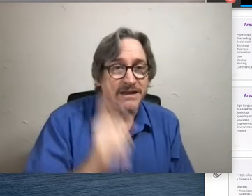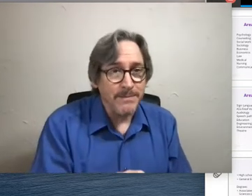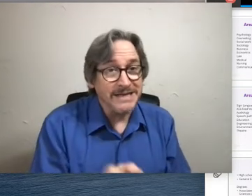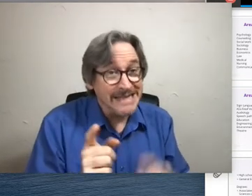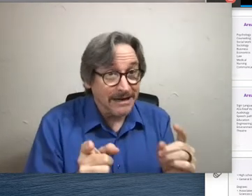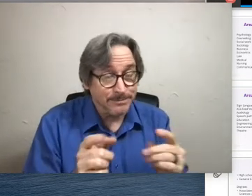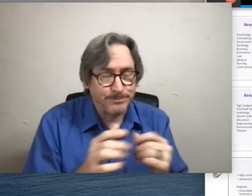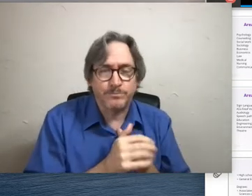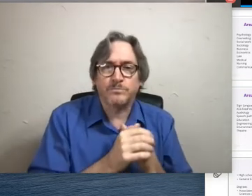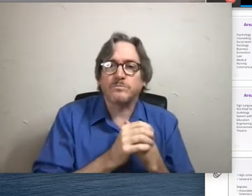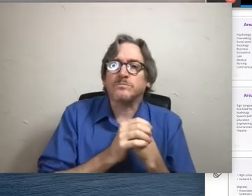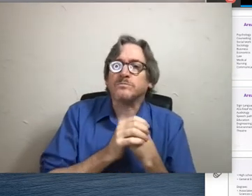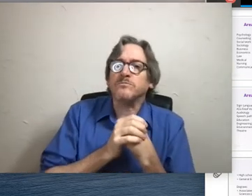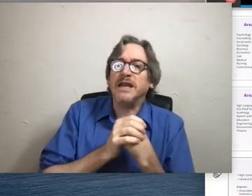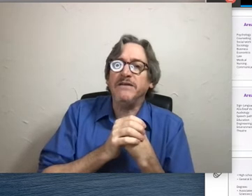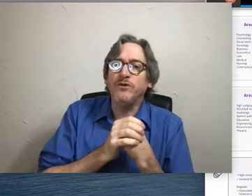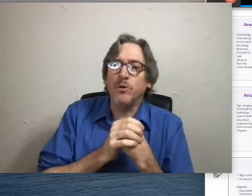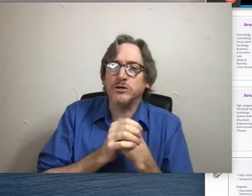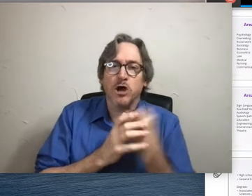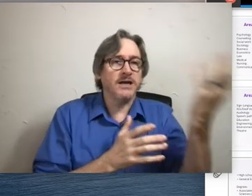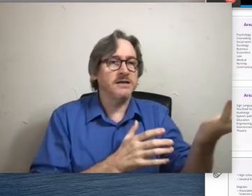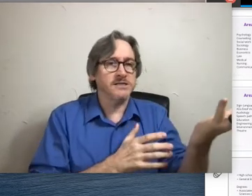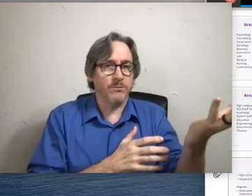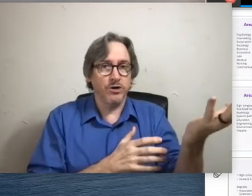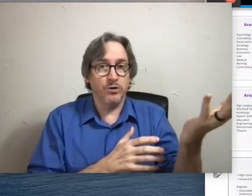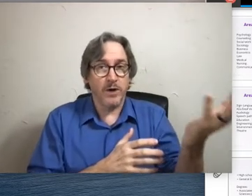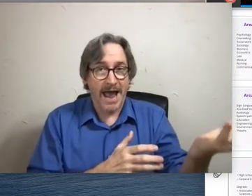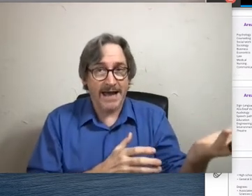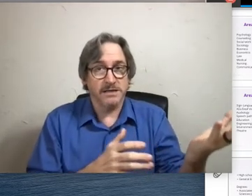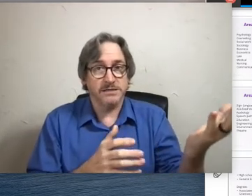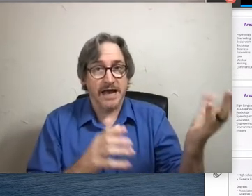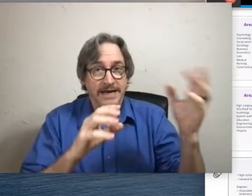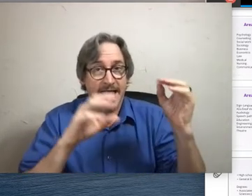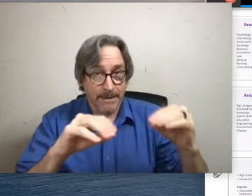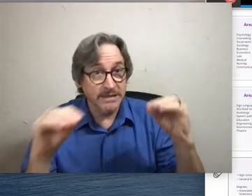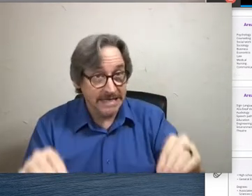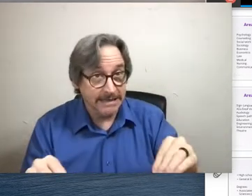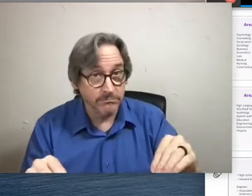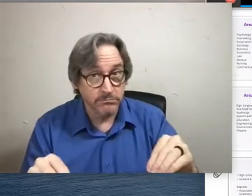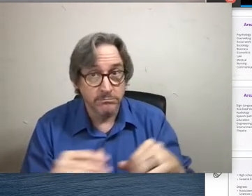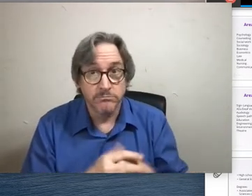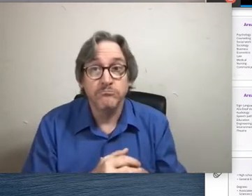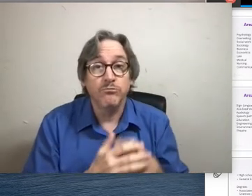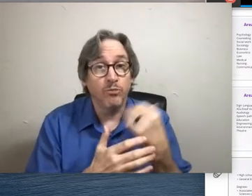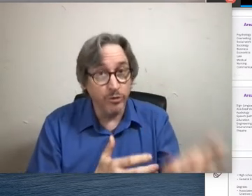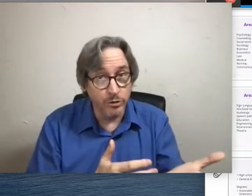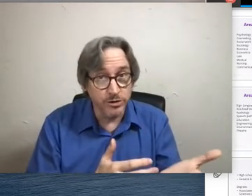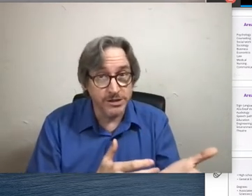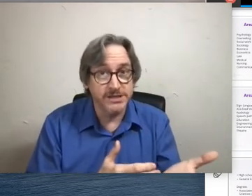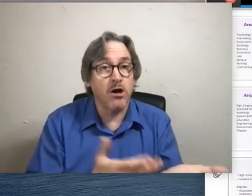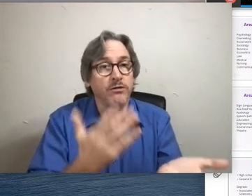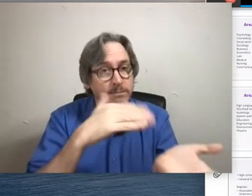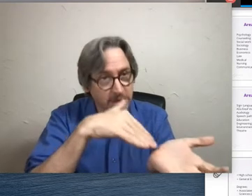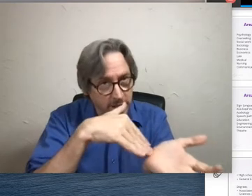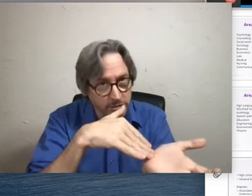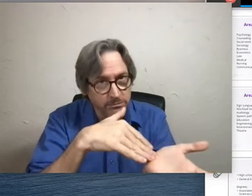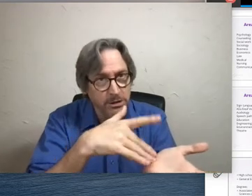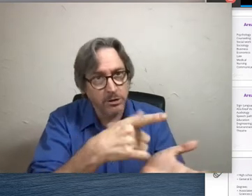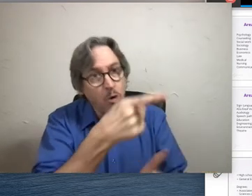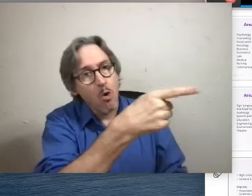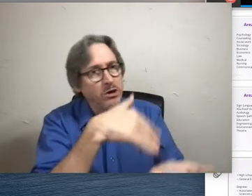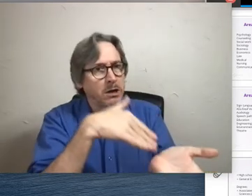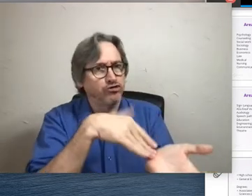Now, that being said, if you're talking to someone who has an MD, we will usually call them